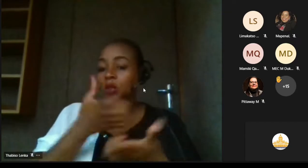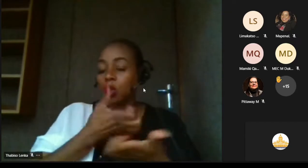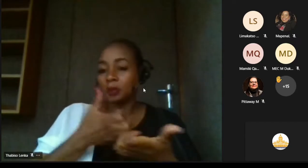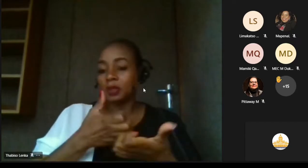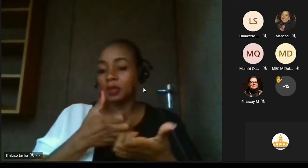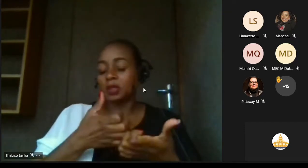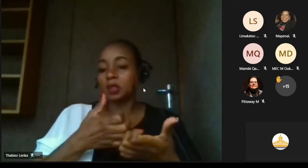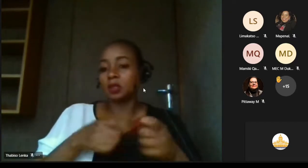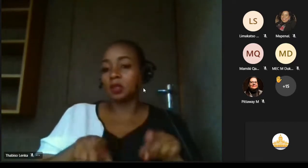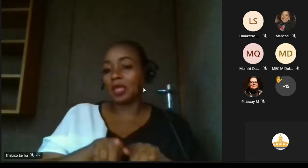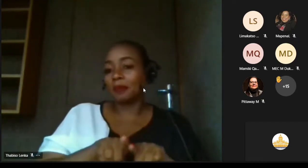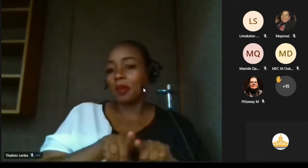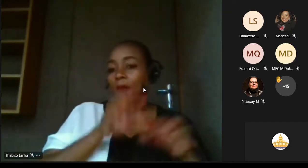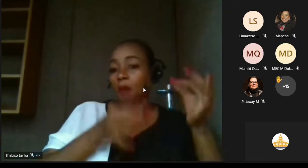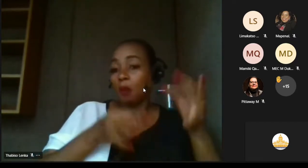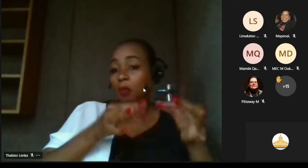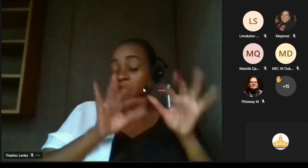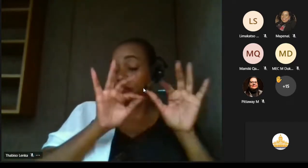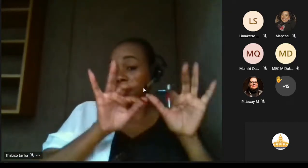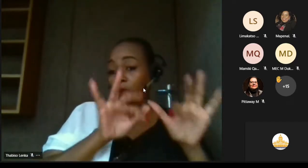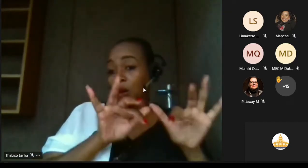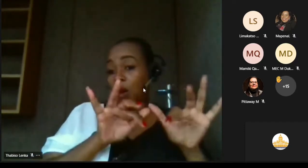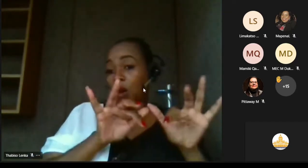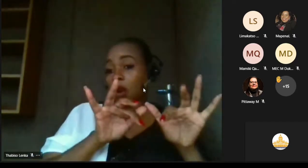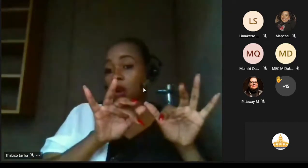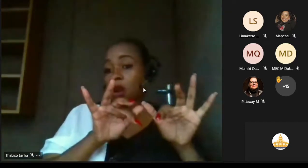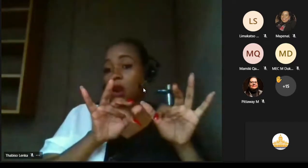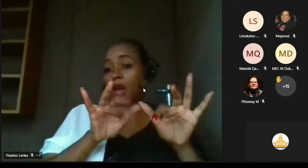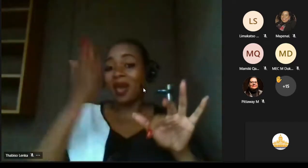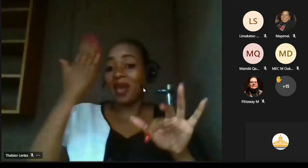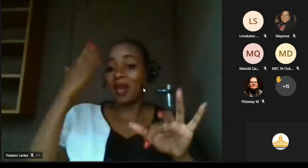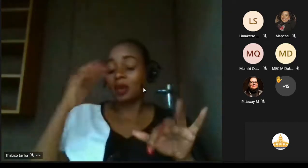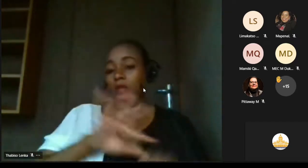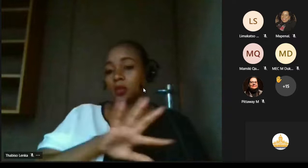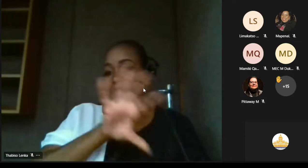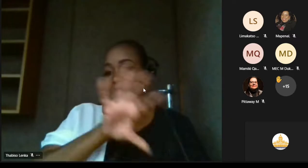between population groups are partly due to